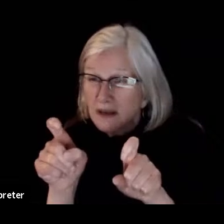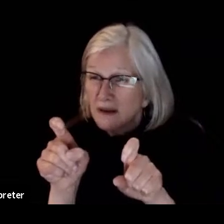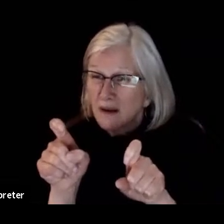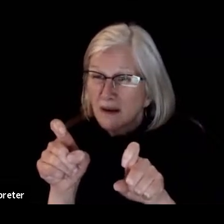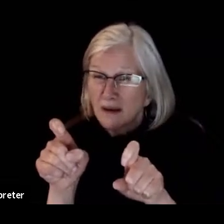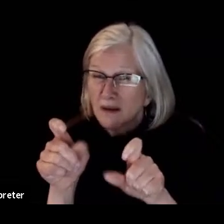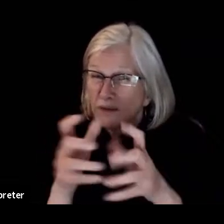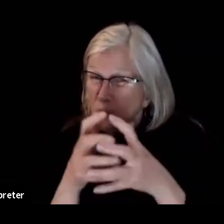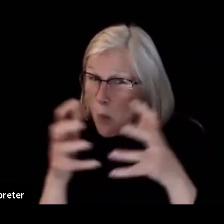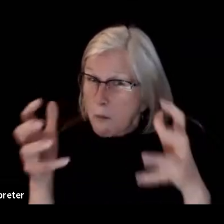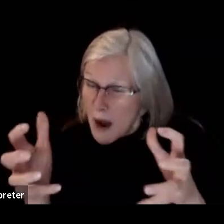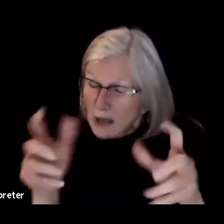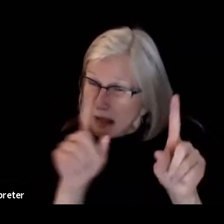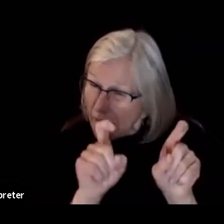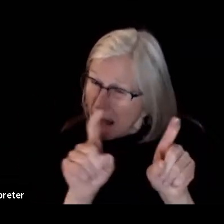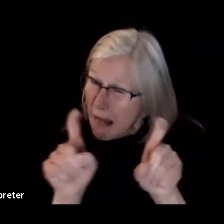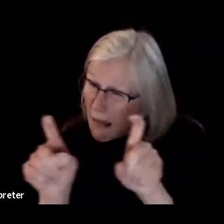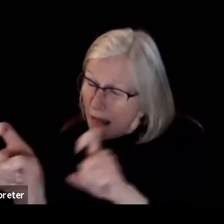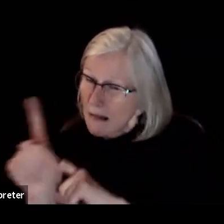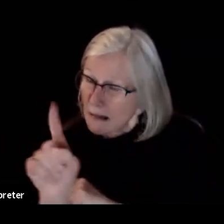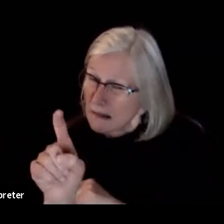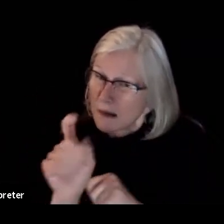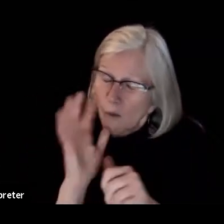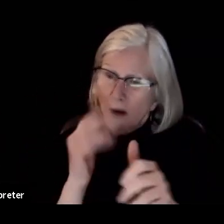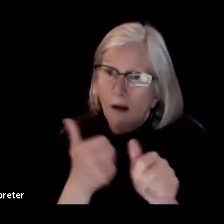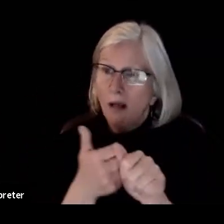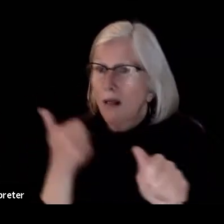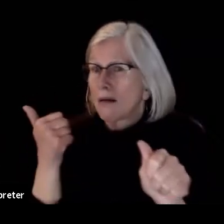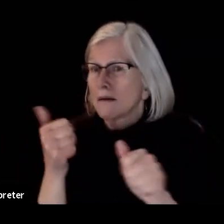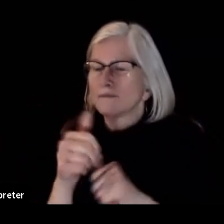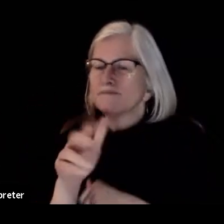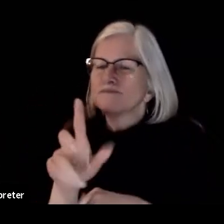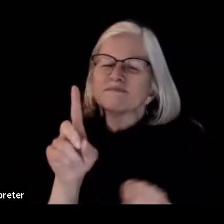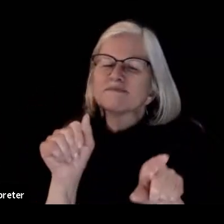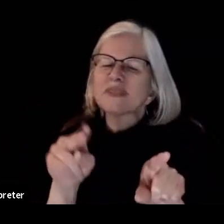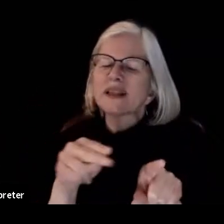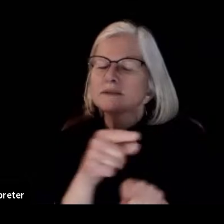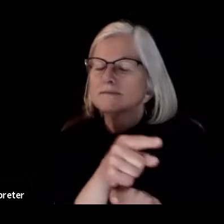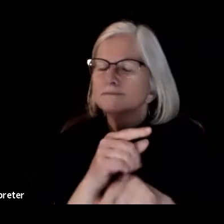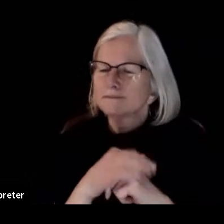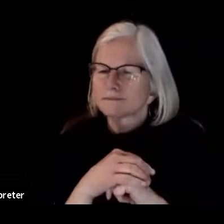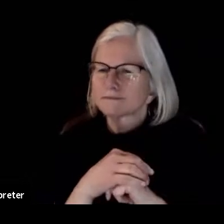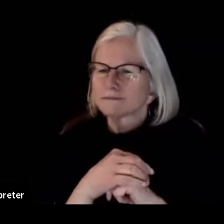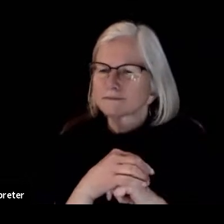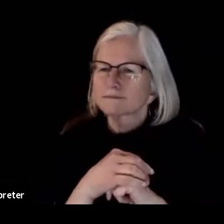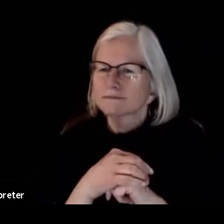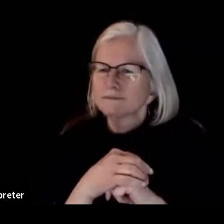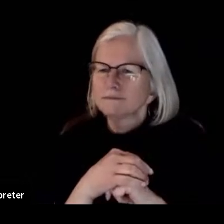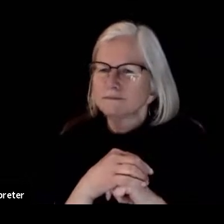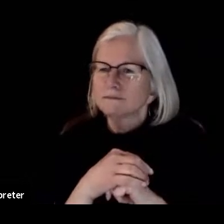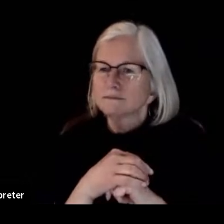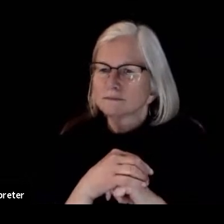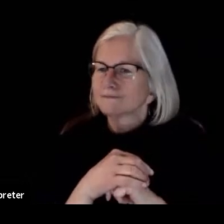Dan, are you still on? Happy to take that. Yeah, I am. Thanks. Yeah, no, that's a great question.